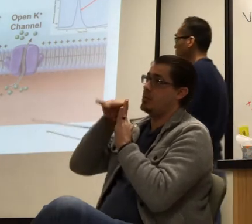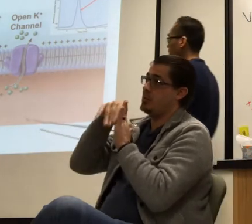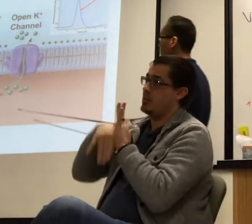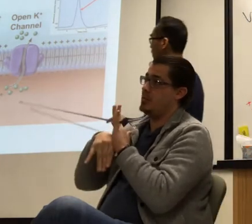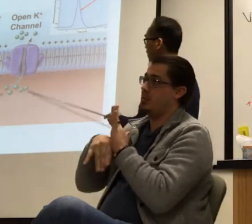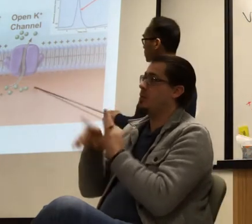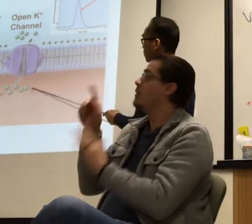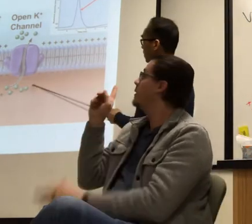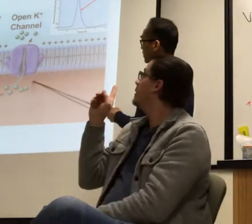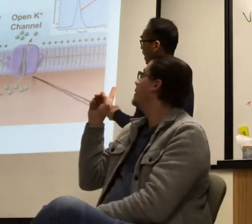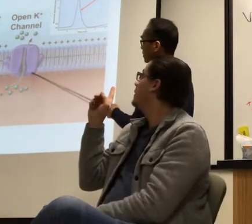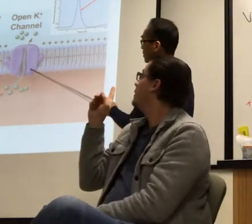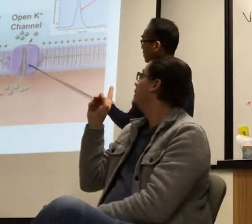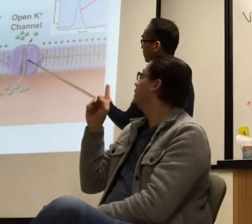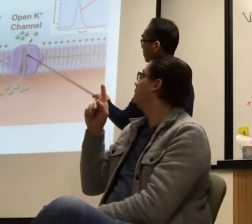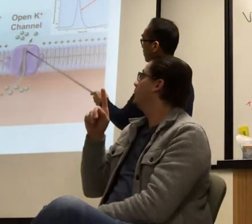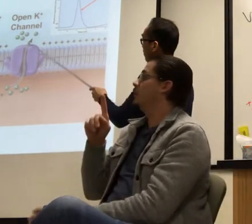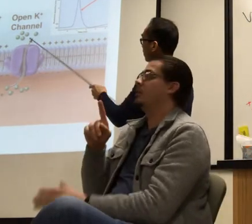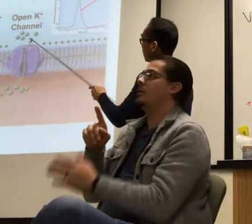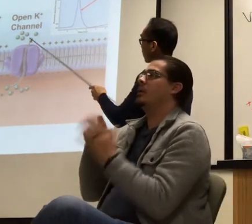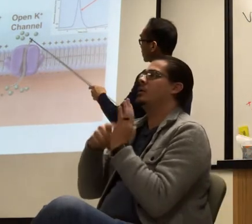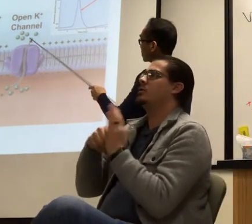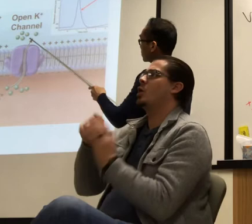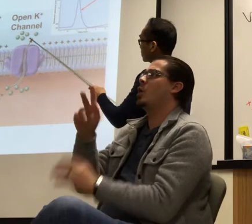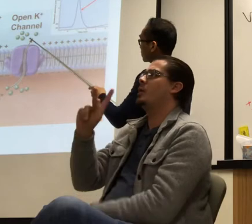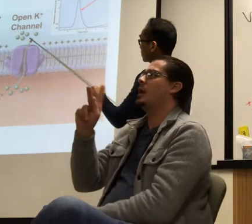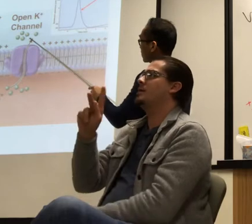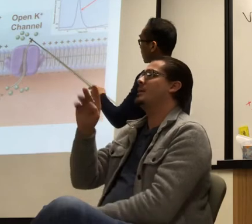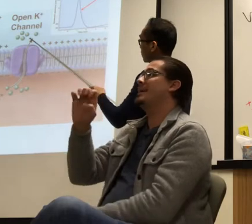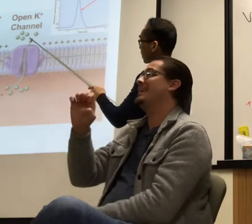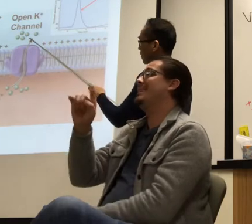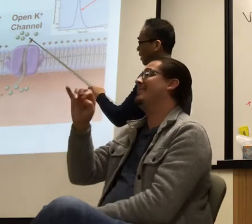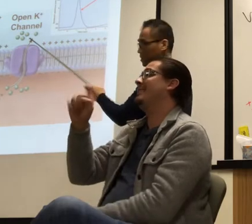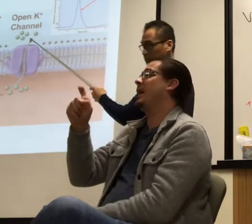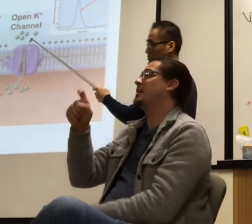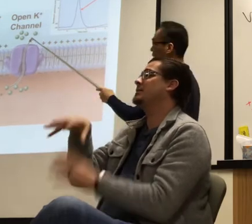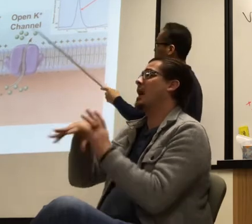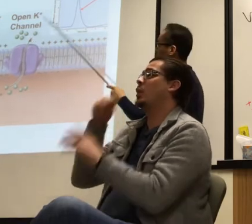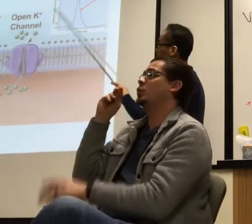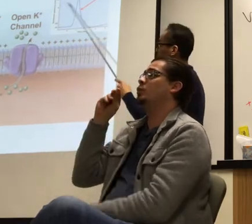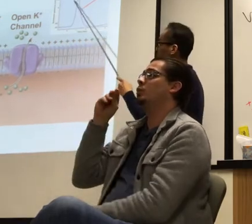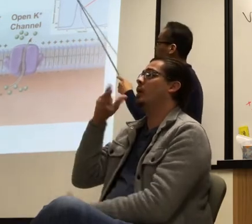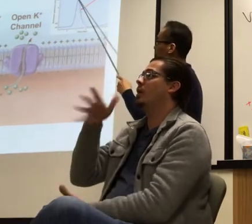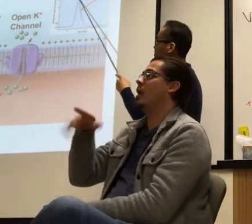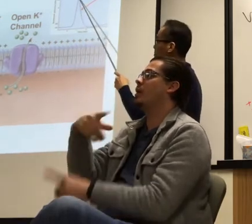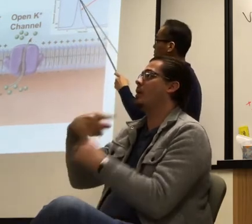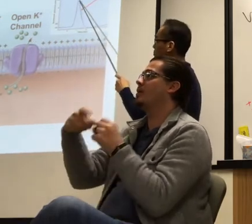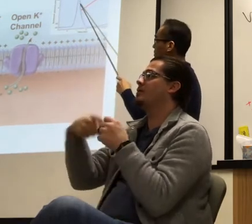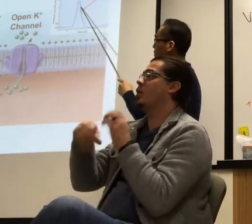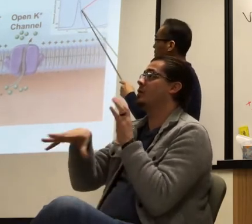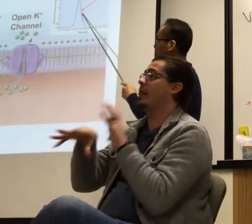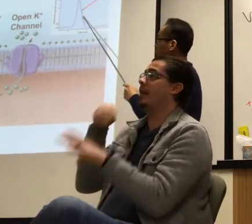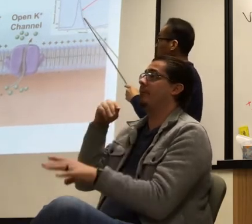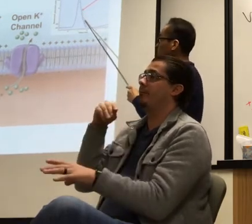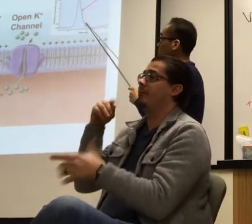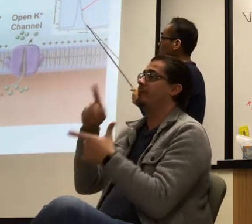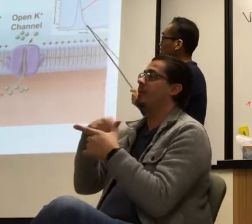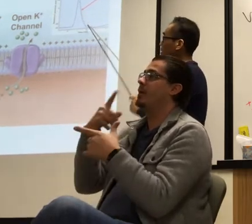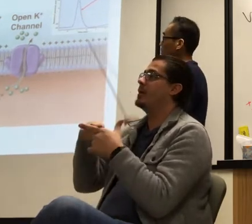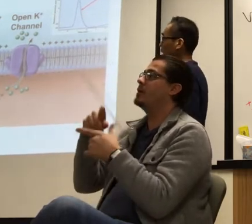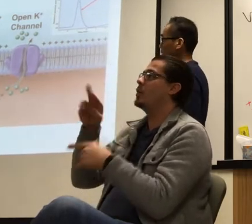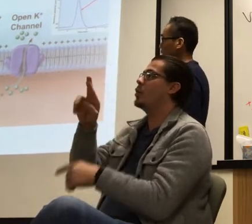So this one, they show the potassium efflux. Okay, you're letting the positive charge leave, and that allows you to